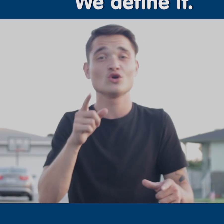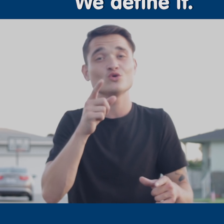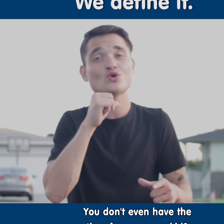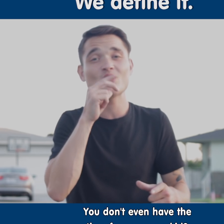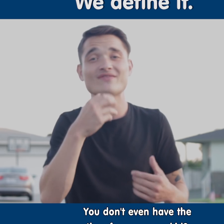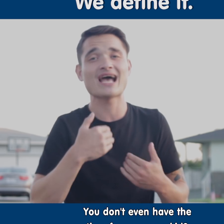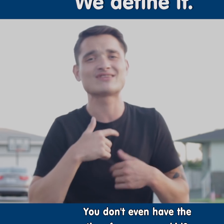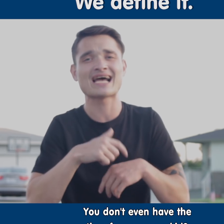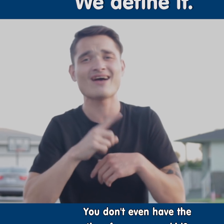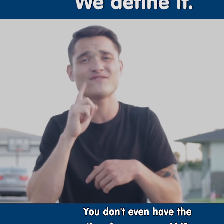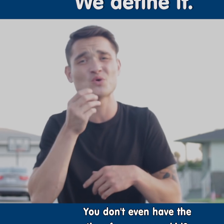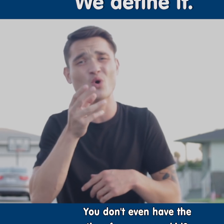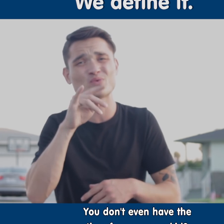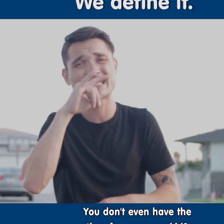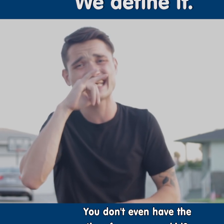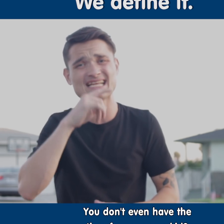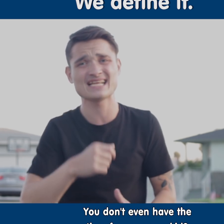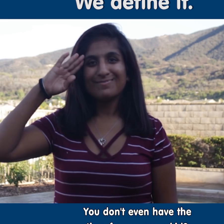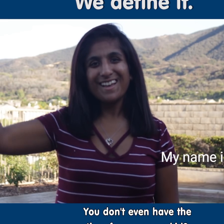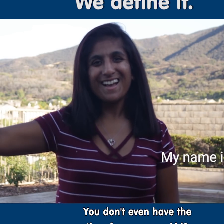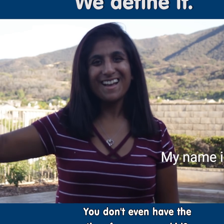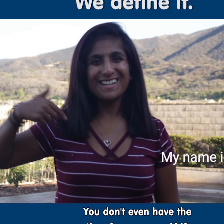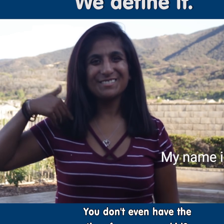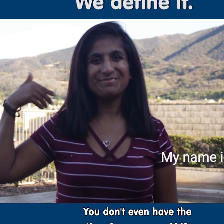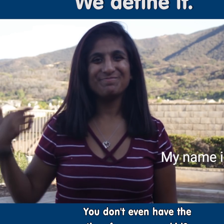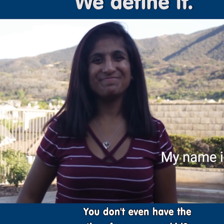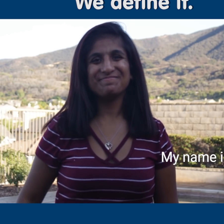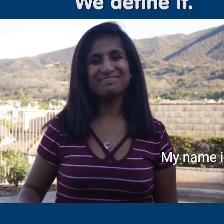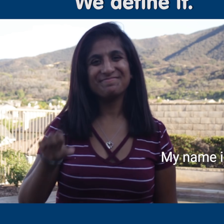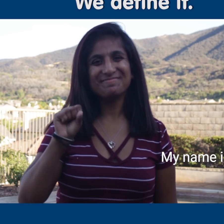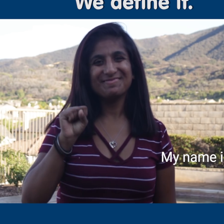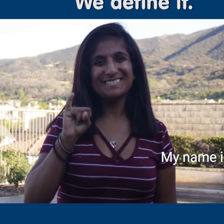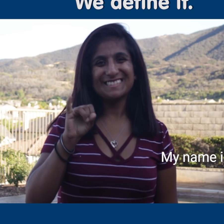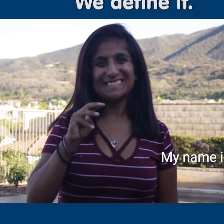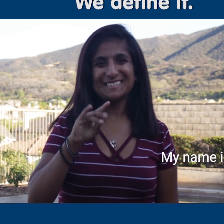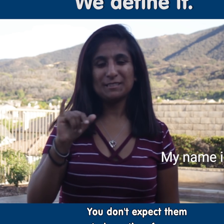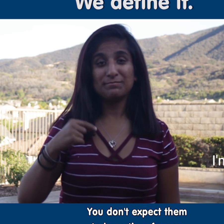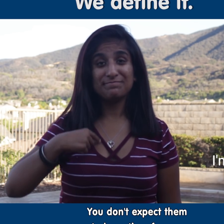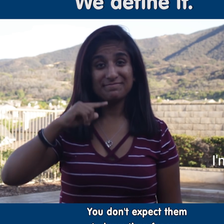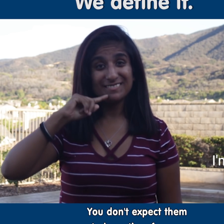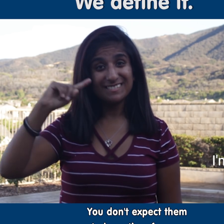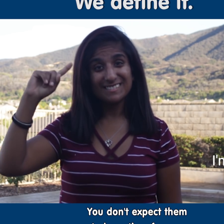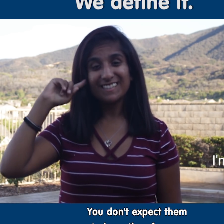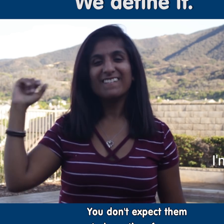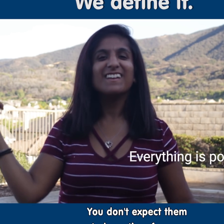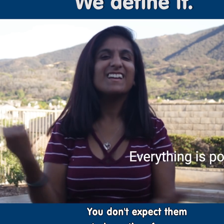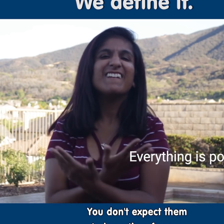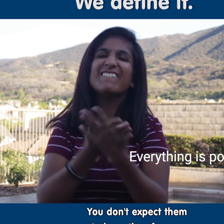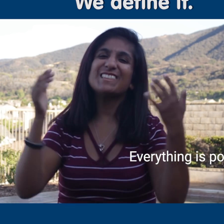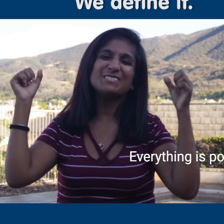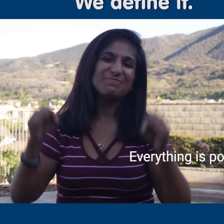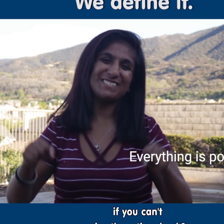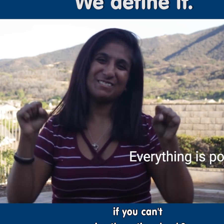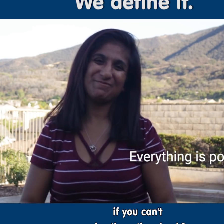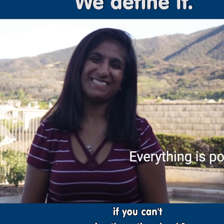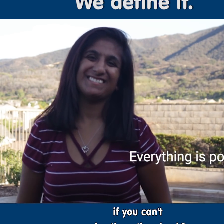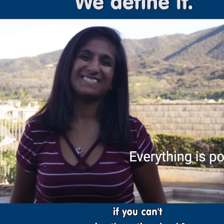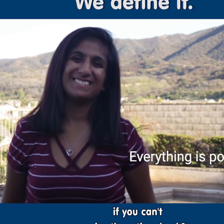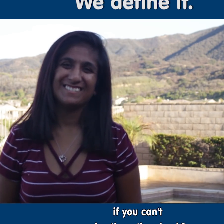You don't have this time for your own kid. So don't expect them to have time for you if you can't give them time